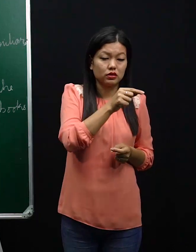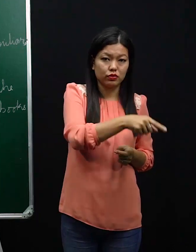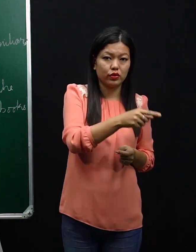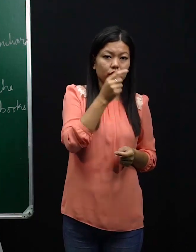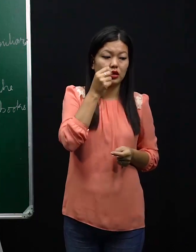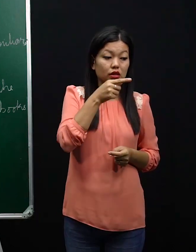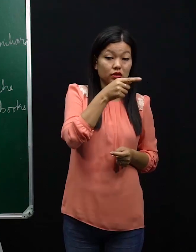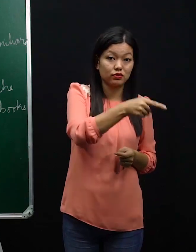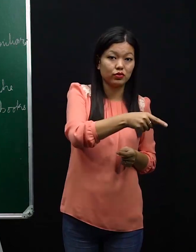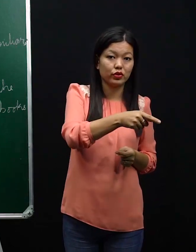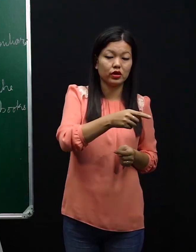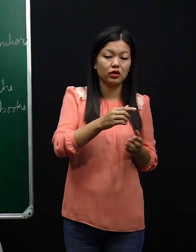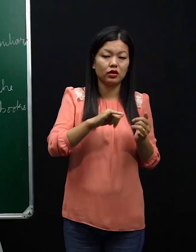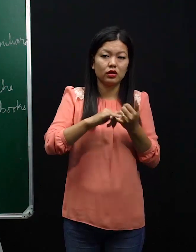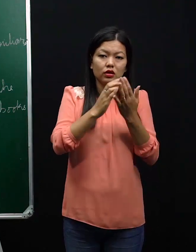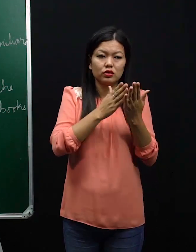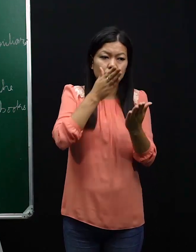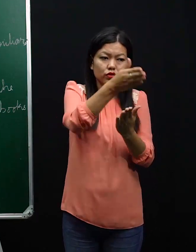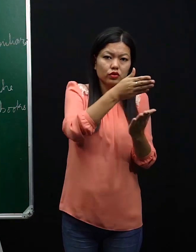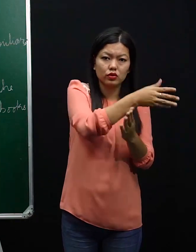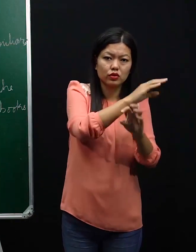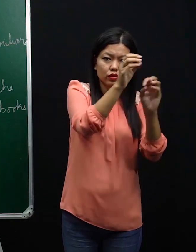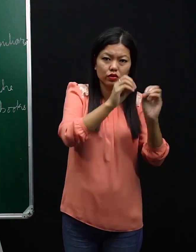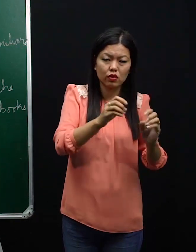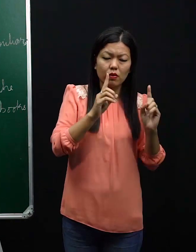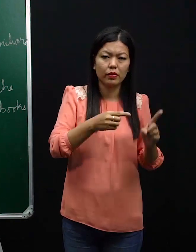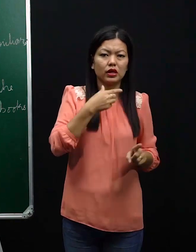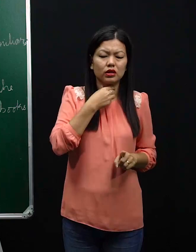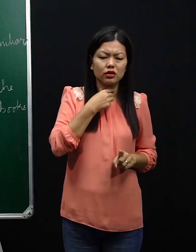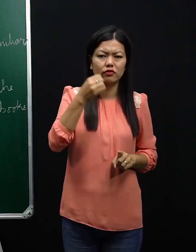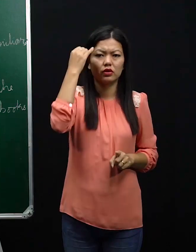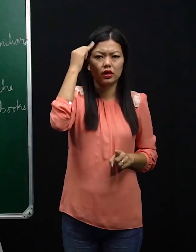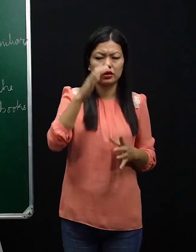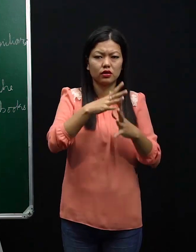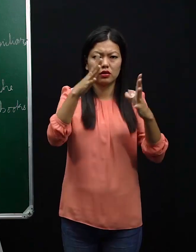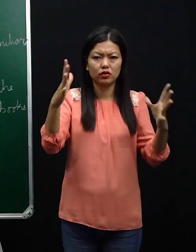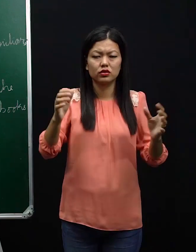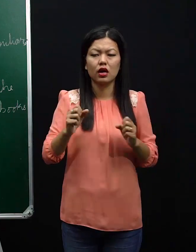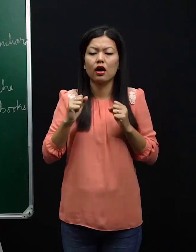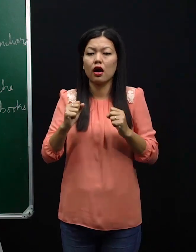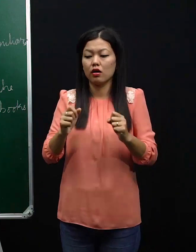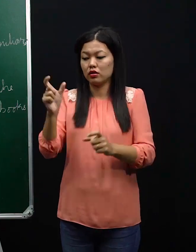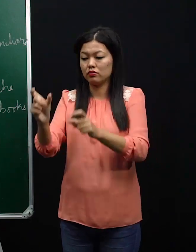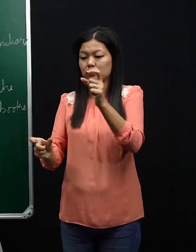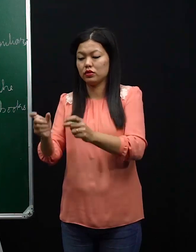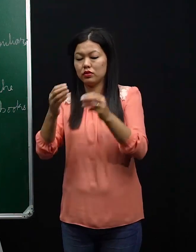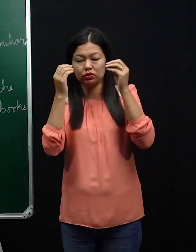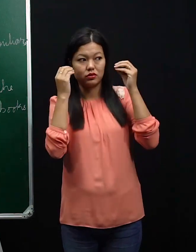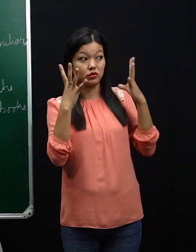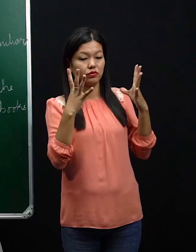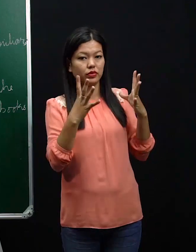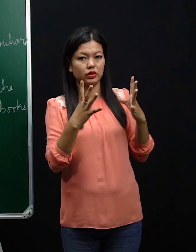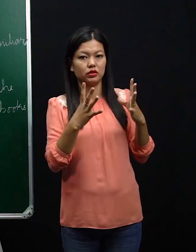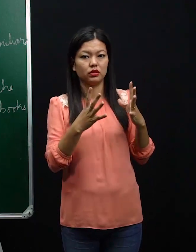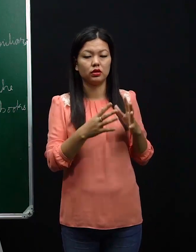of education, that kind of schooling that you get can just merely be knowledge gathered in your brains. But the wisdom that this